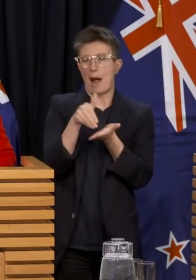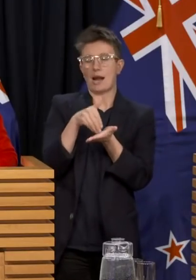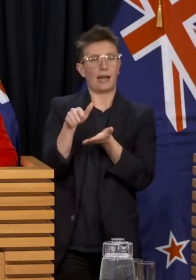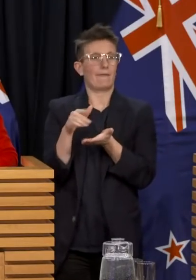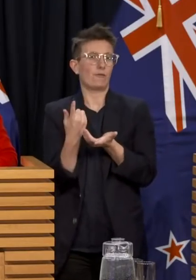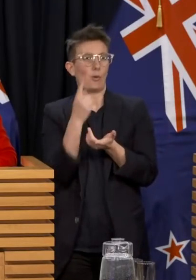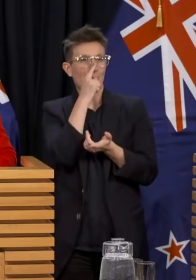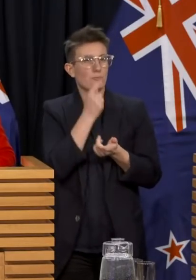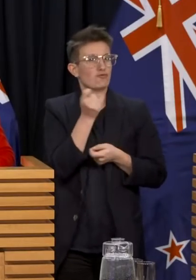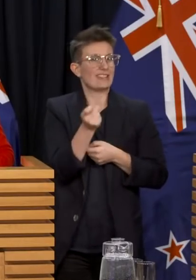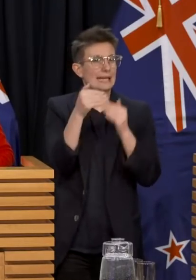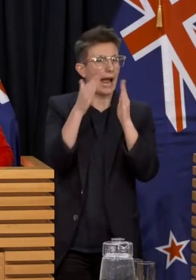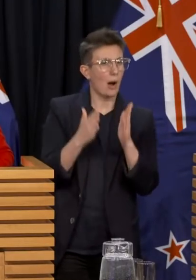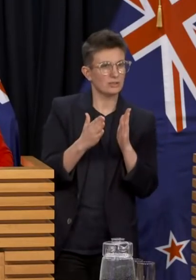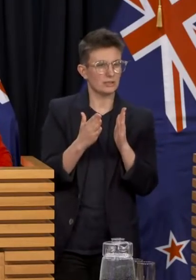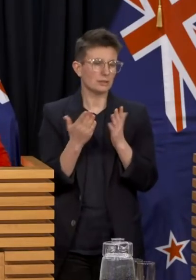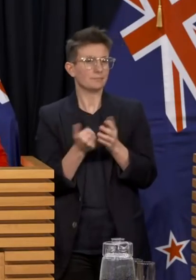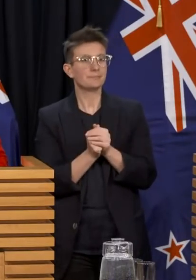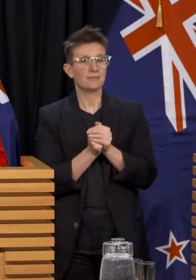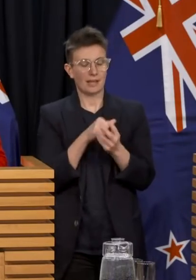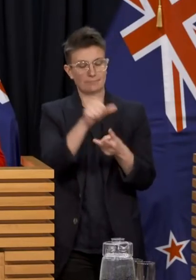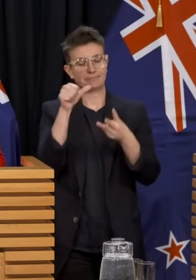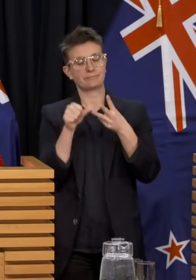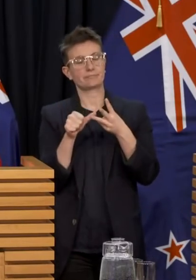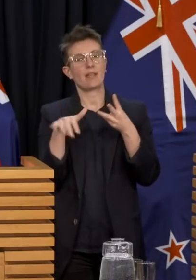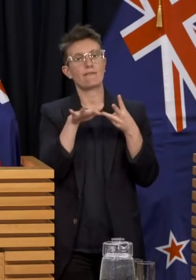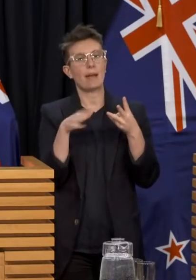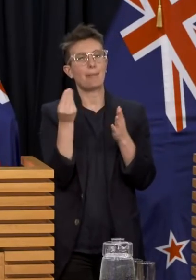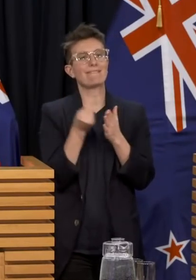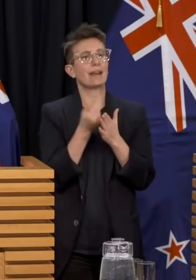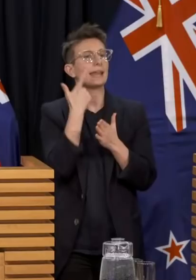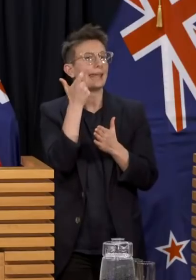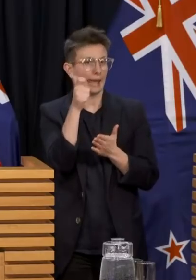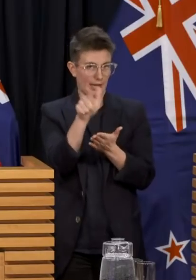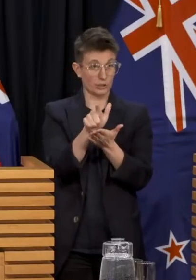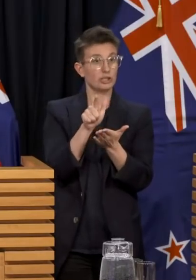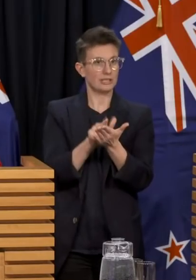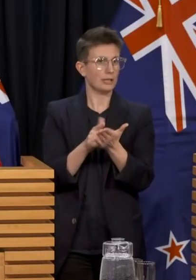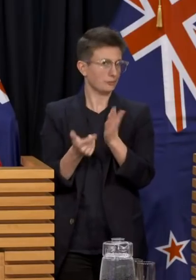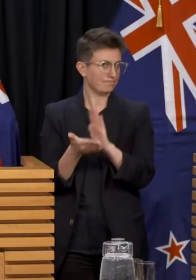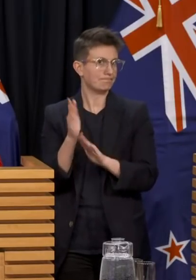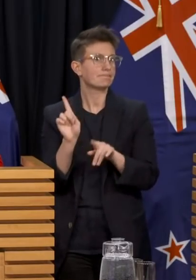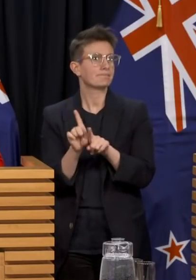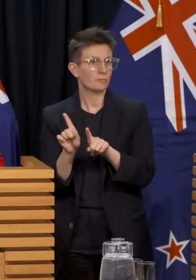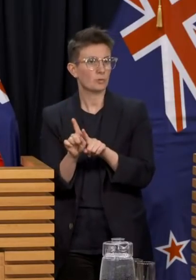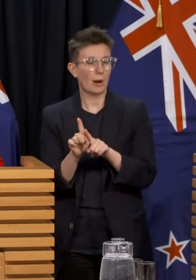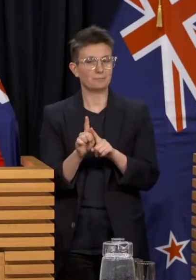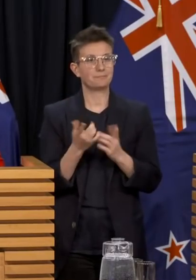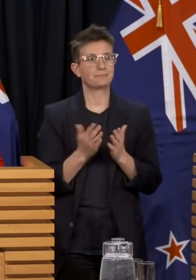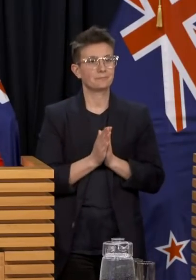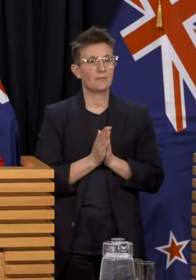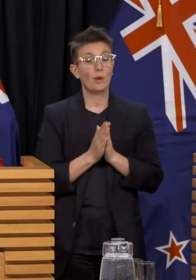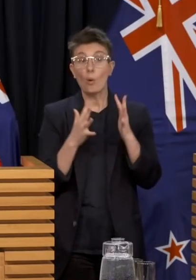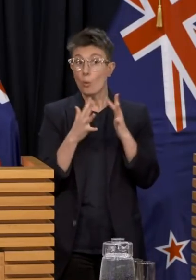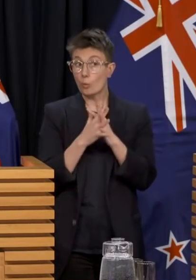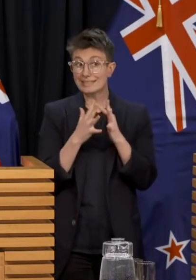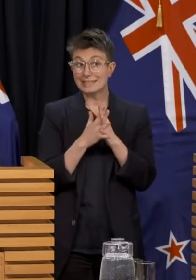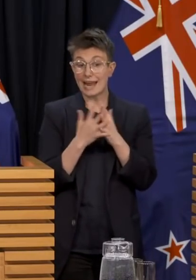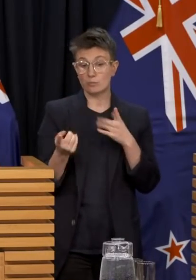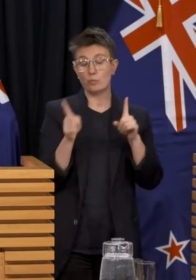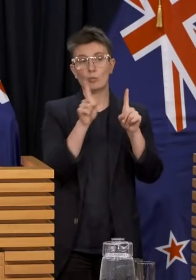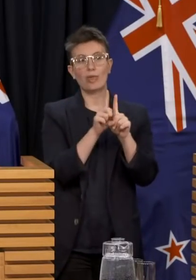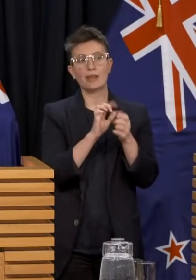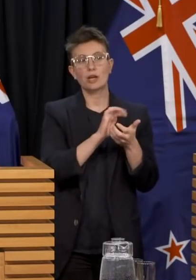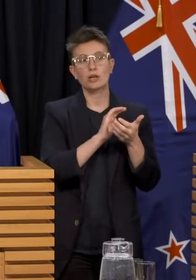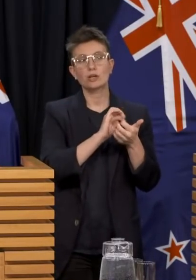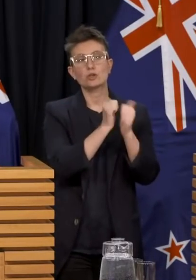as family-funded care legislation. On Wednesday, I will join the Associate Education Minister, Minister Martin, at